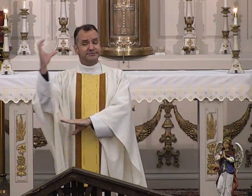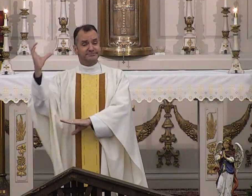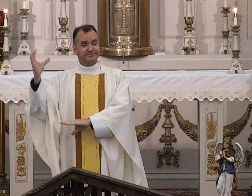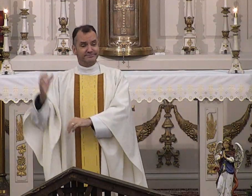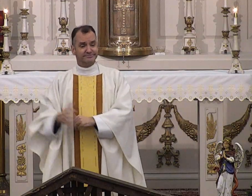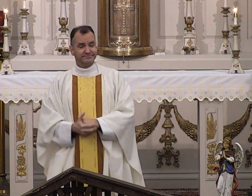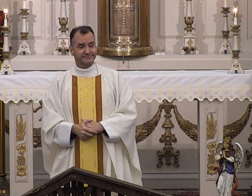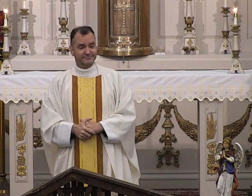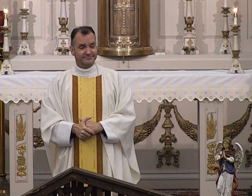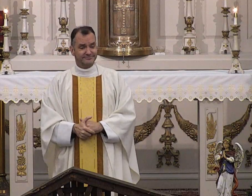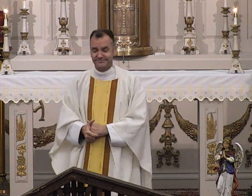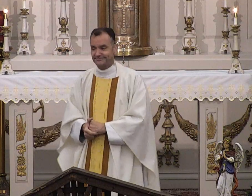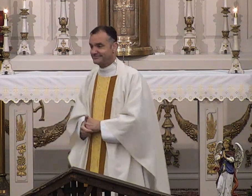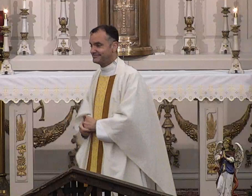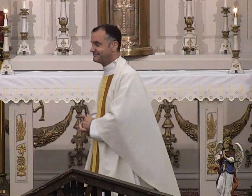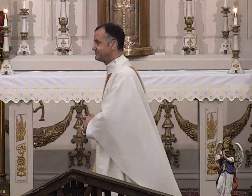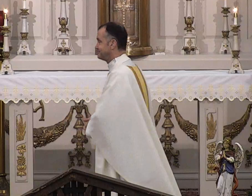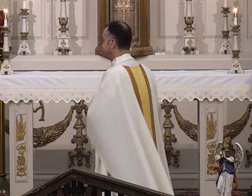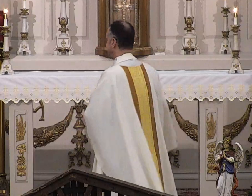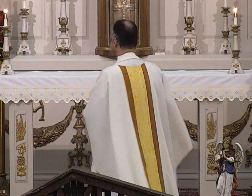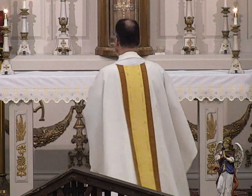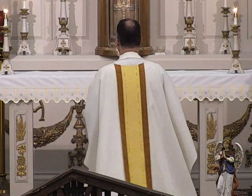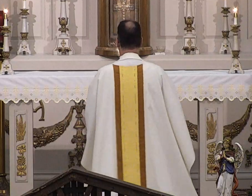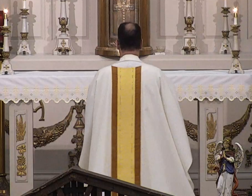Merry Christmas.